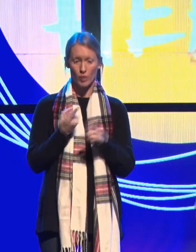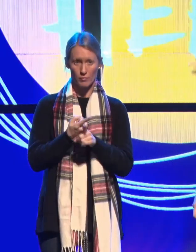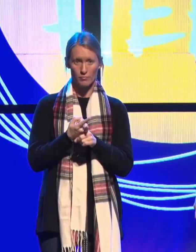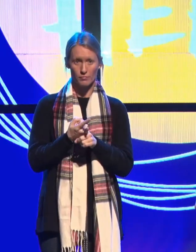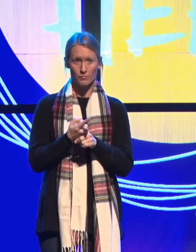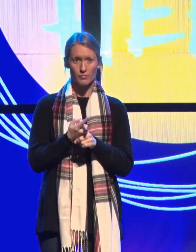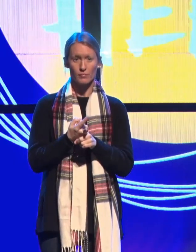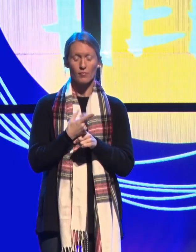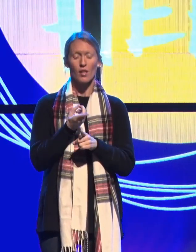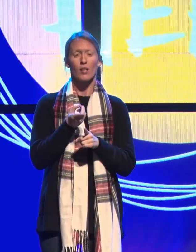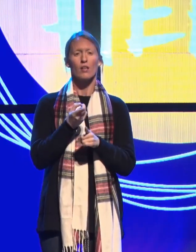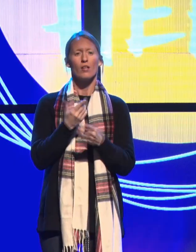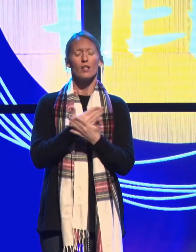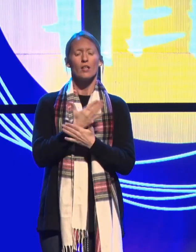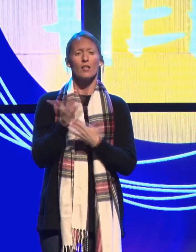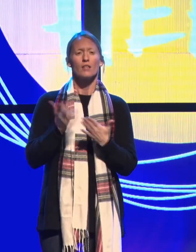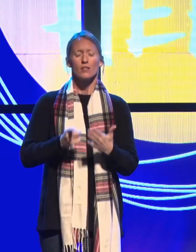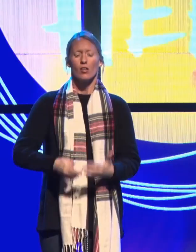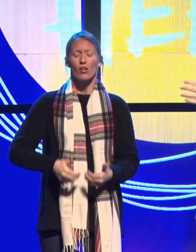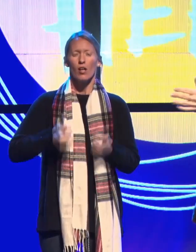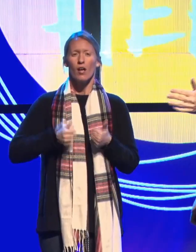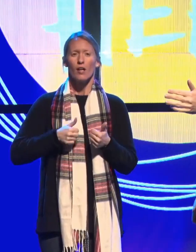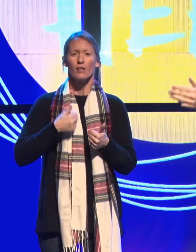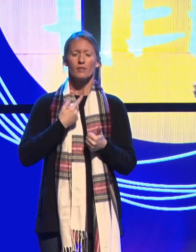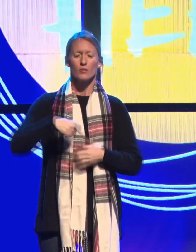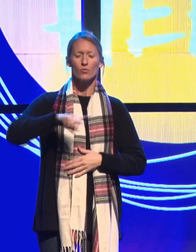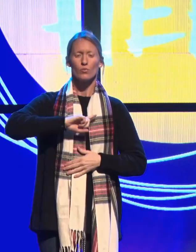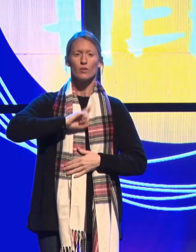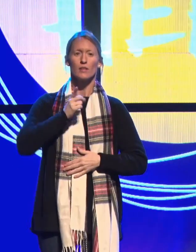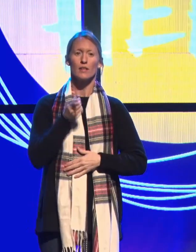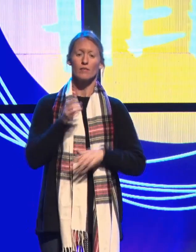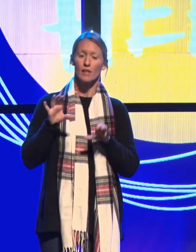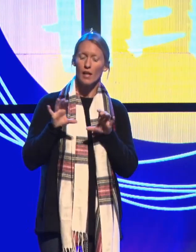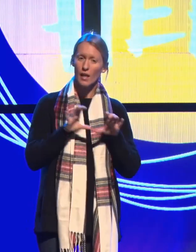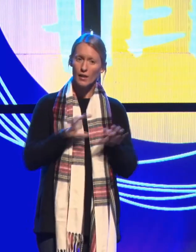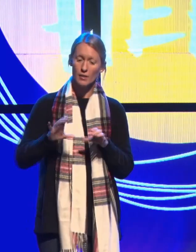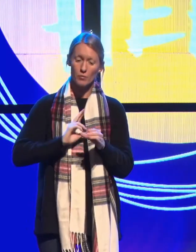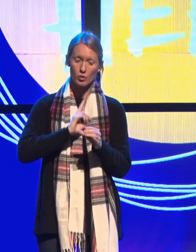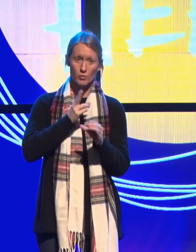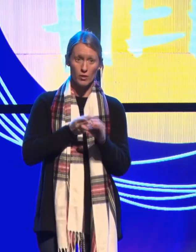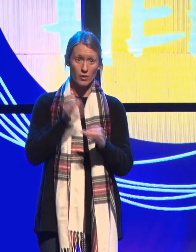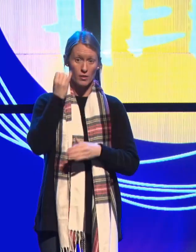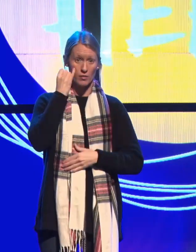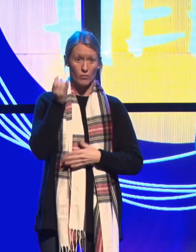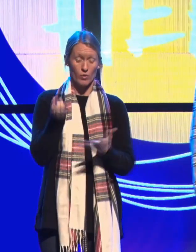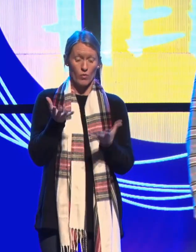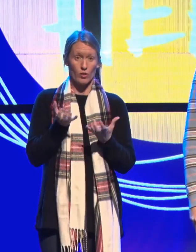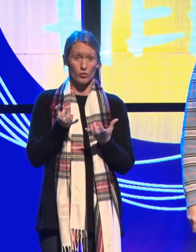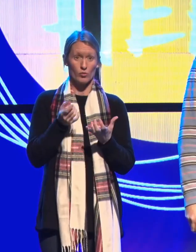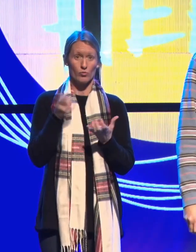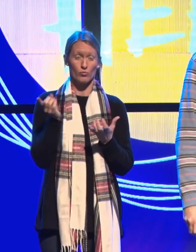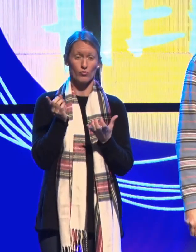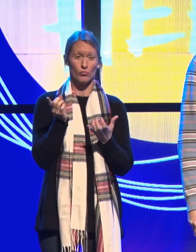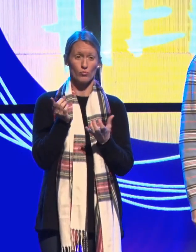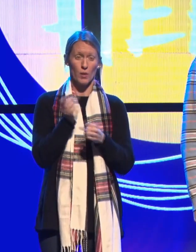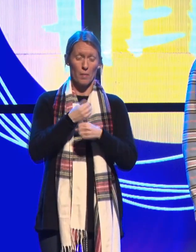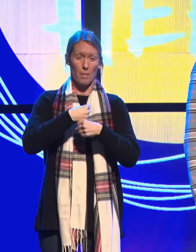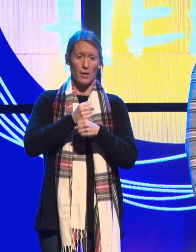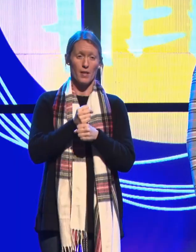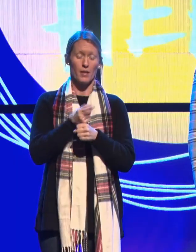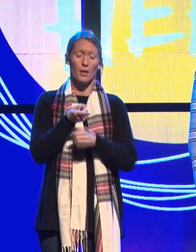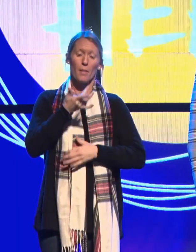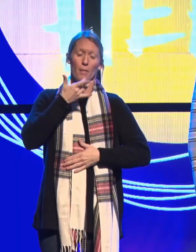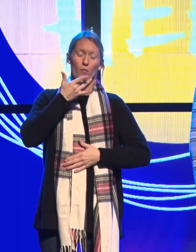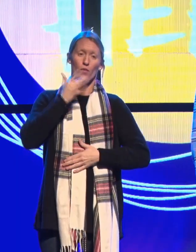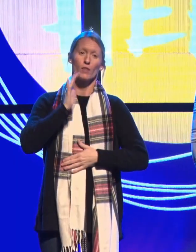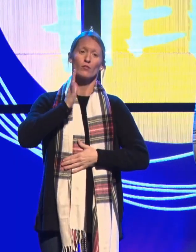There are things in our lives that we actually have to actively participate in if we want to create a preferred future,